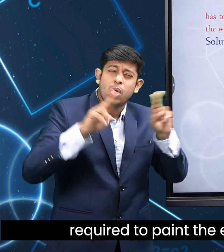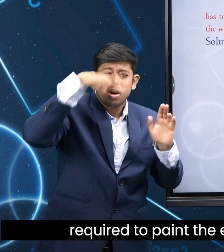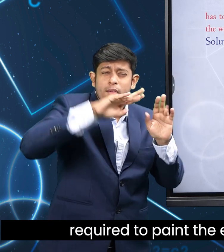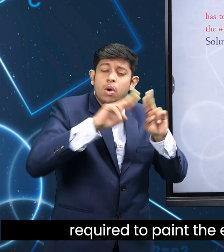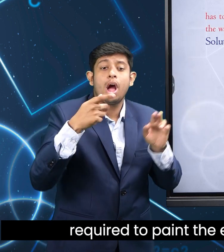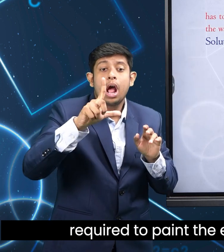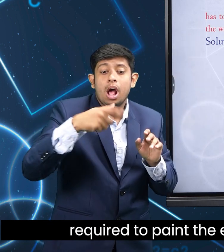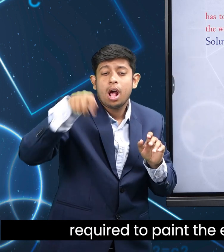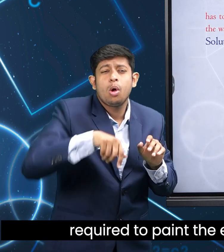base and top.